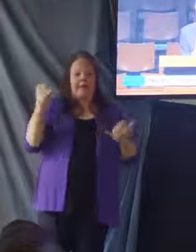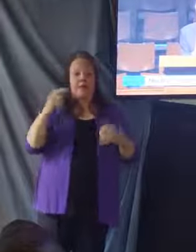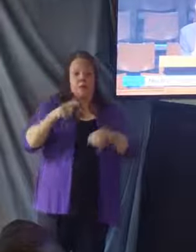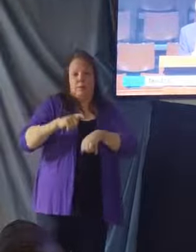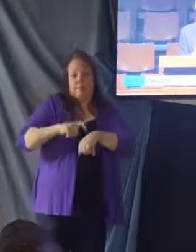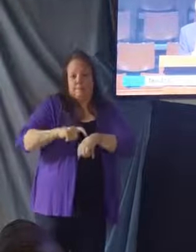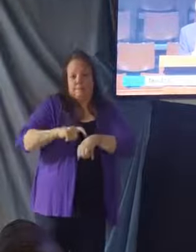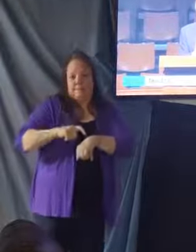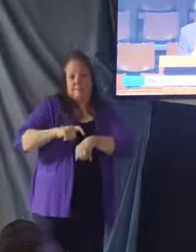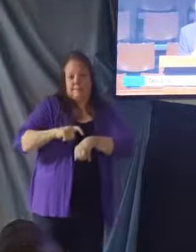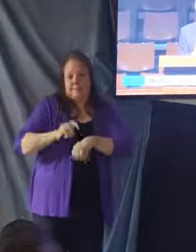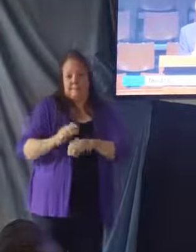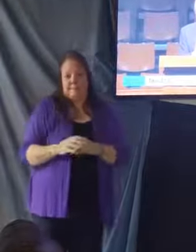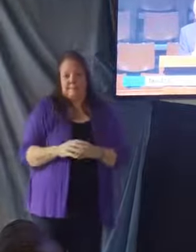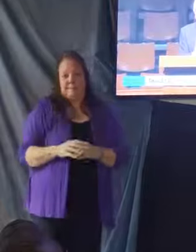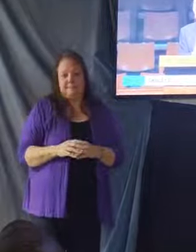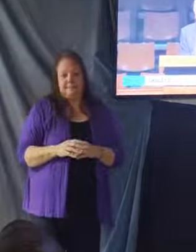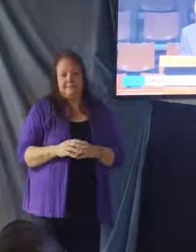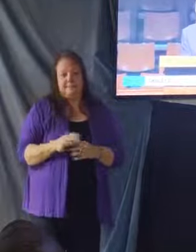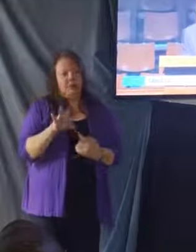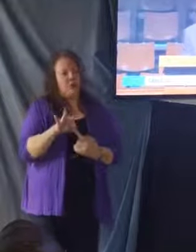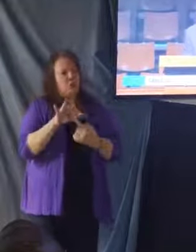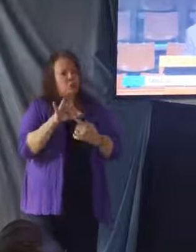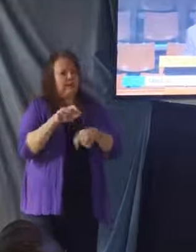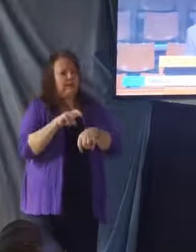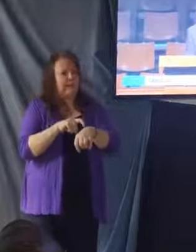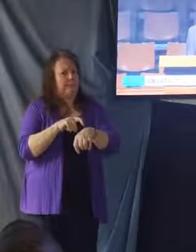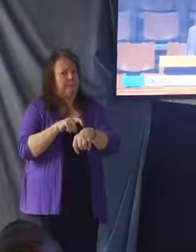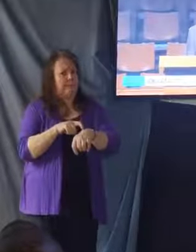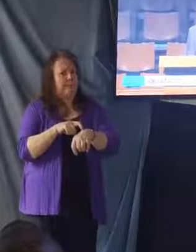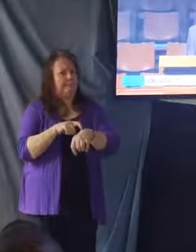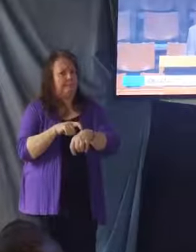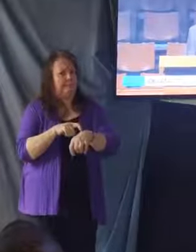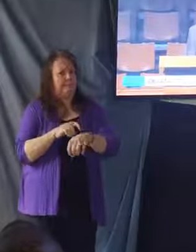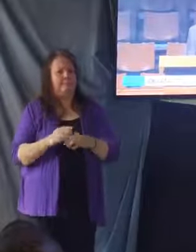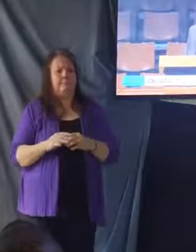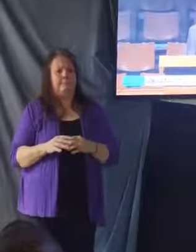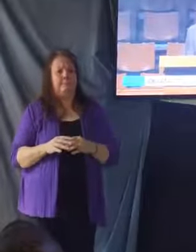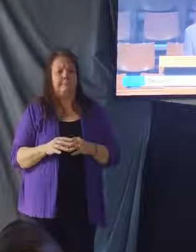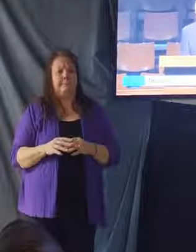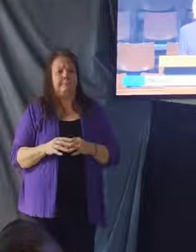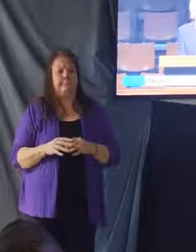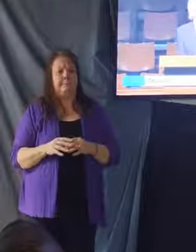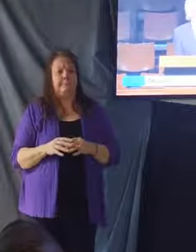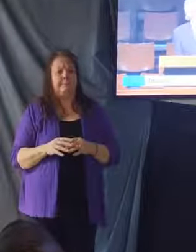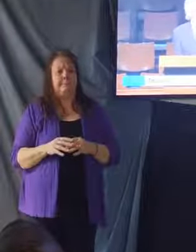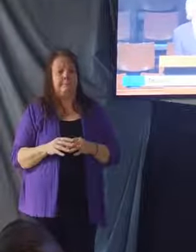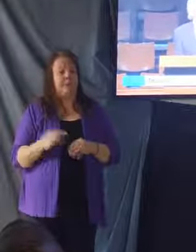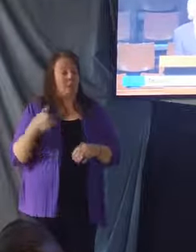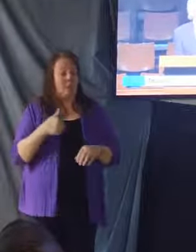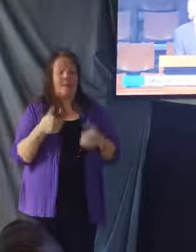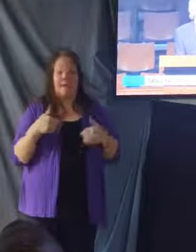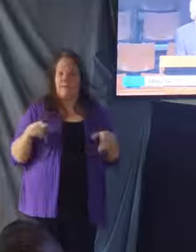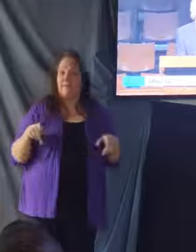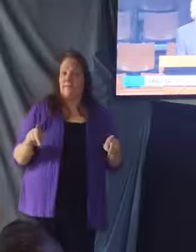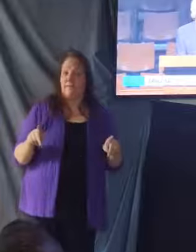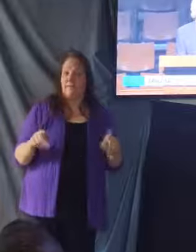age. A unique period of time where we are privileged